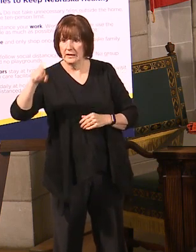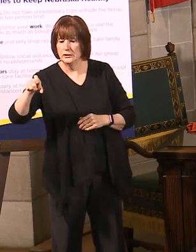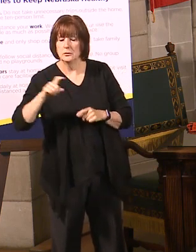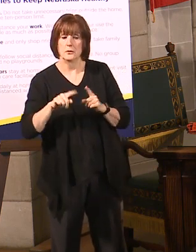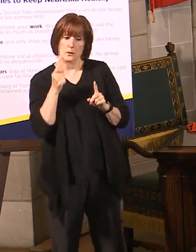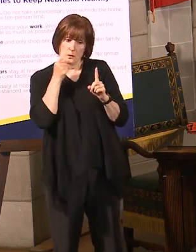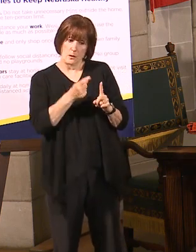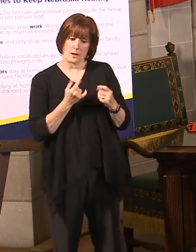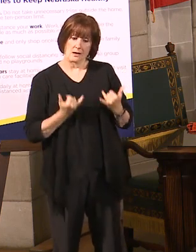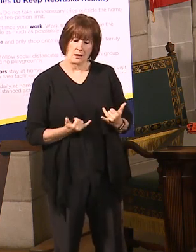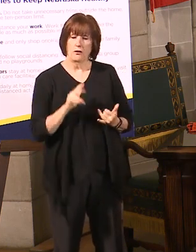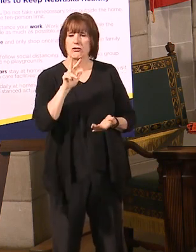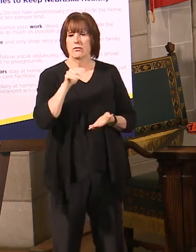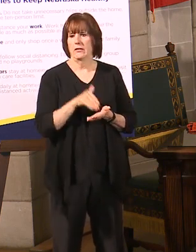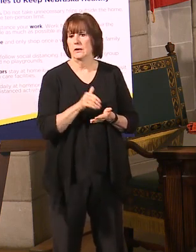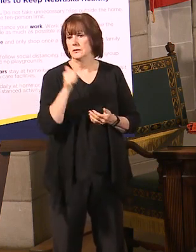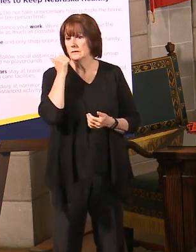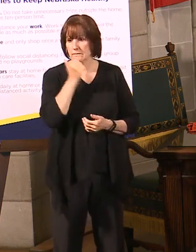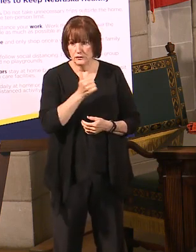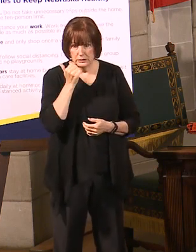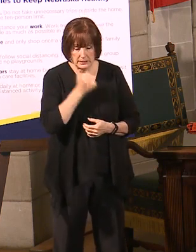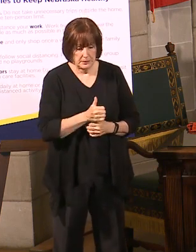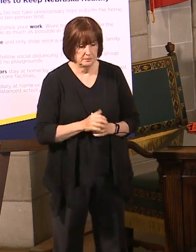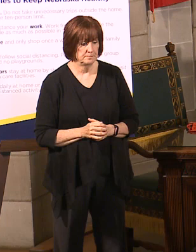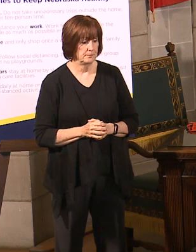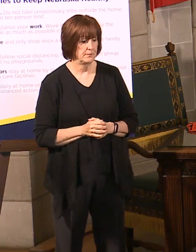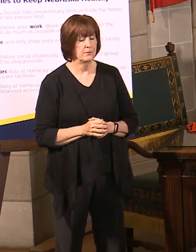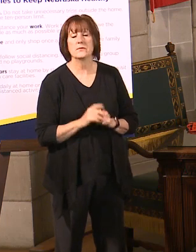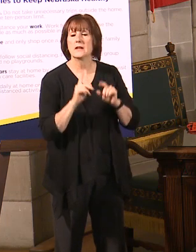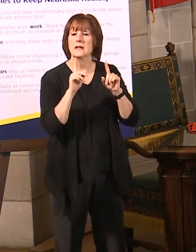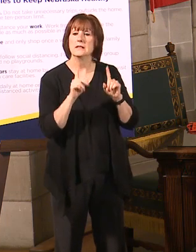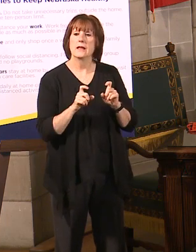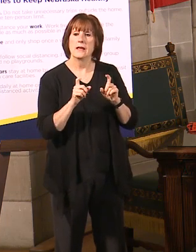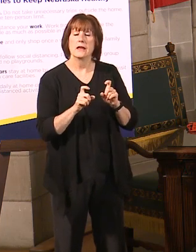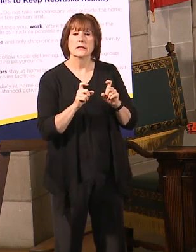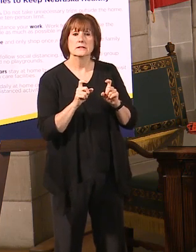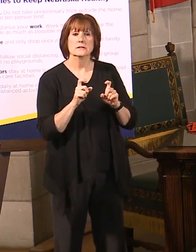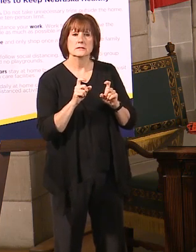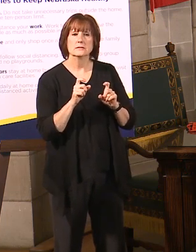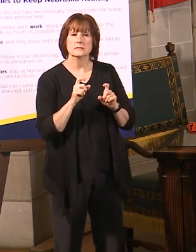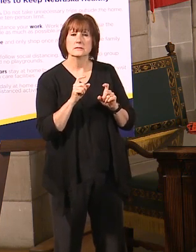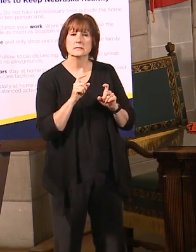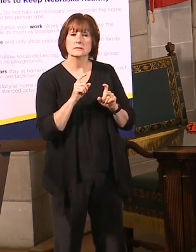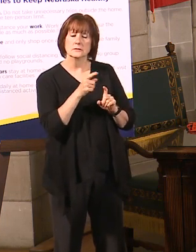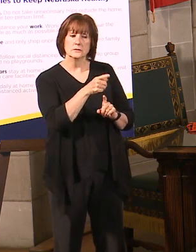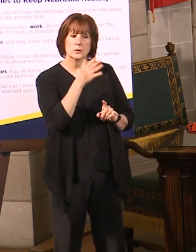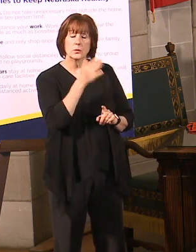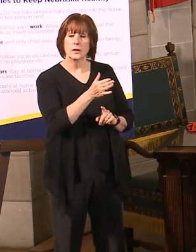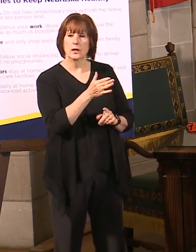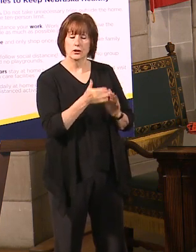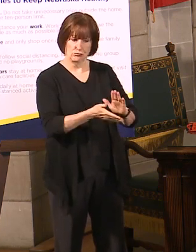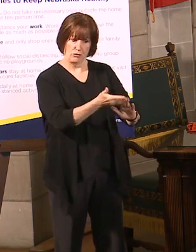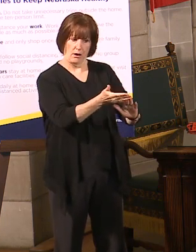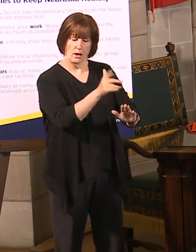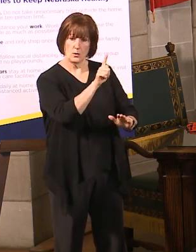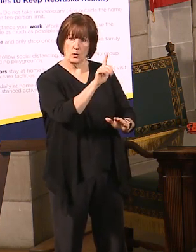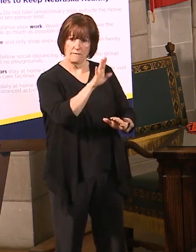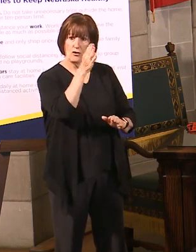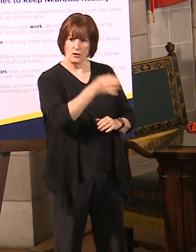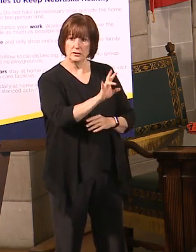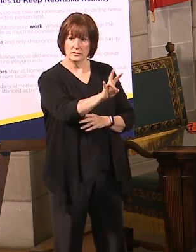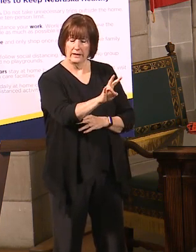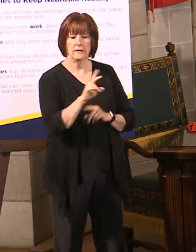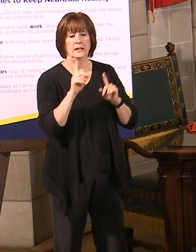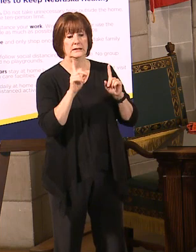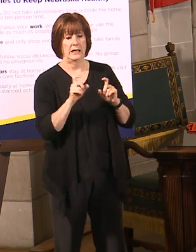point, is the 3,000 a day. The tests will be brought, it will be staffed around the clock 24/7, and the tests will be brought